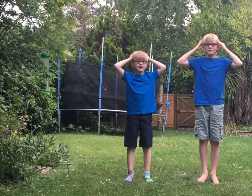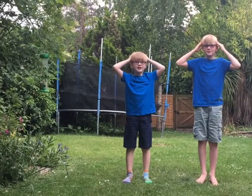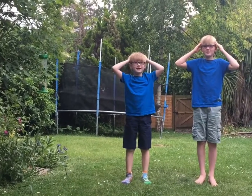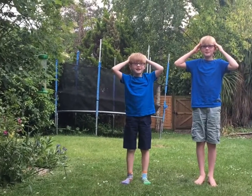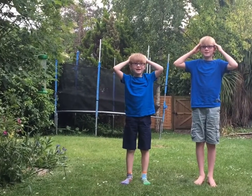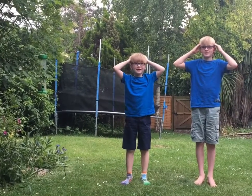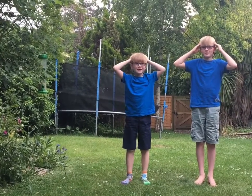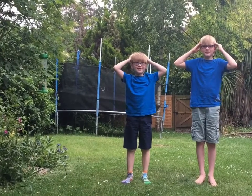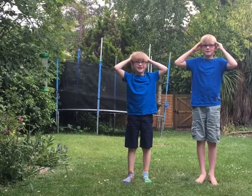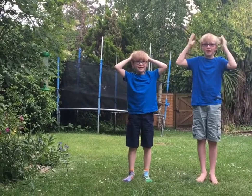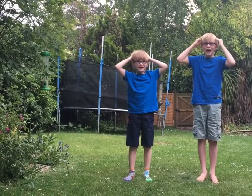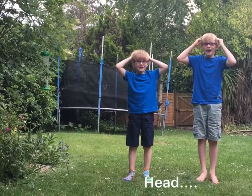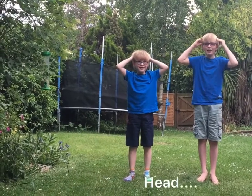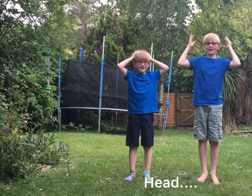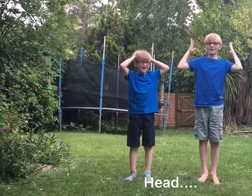Heads, heads,